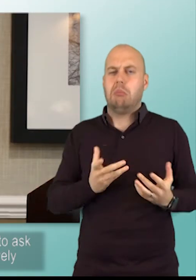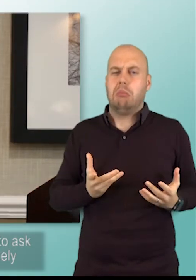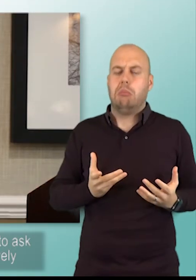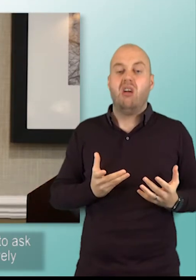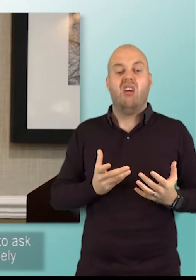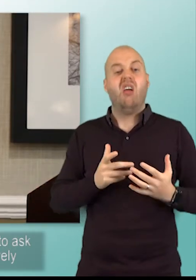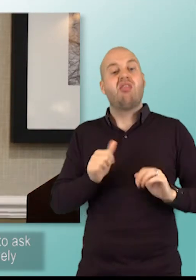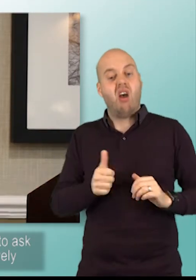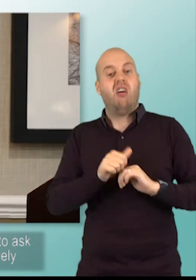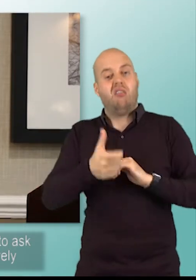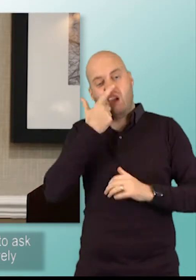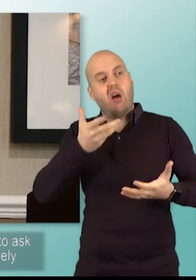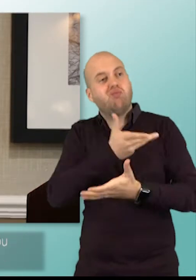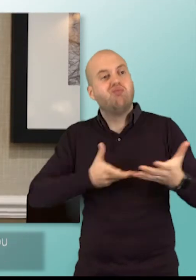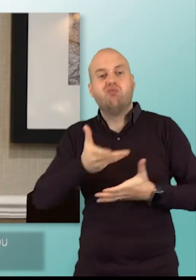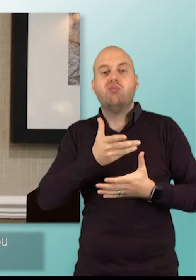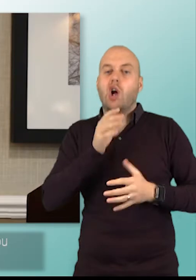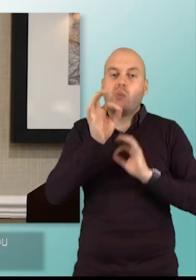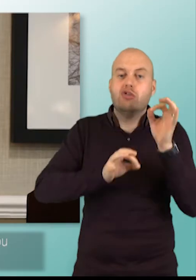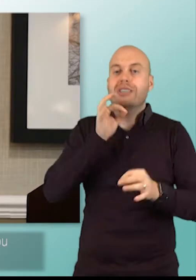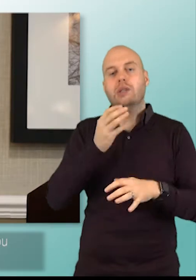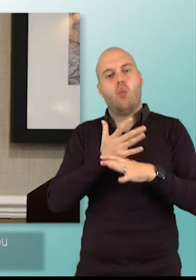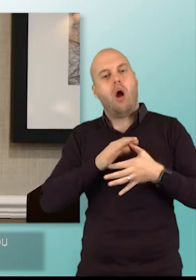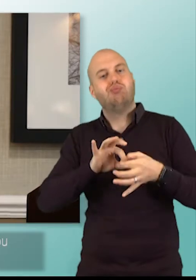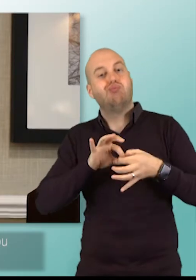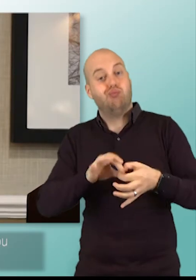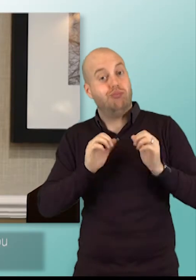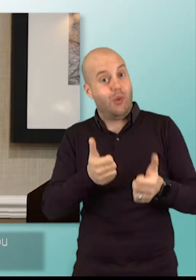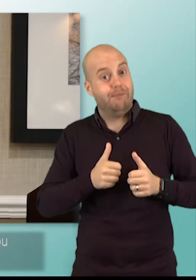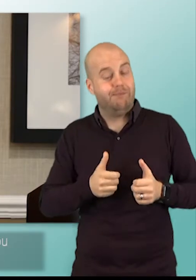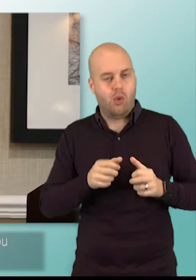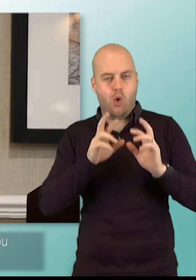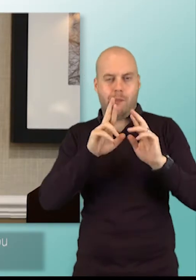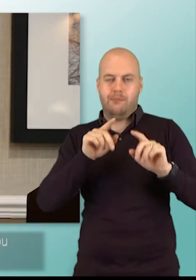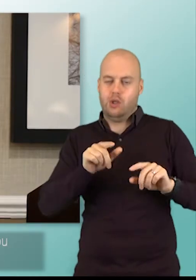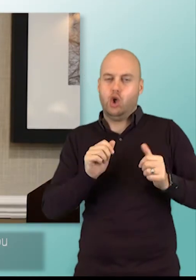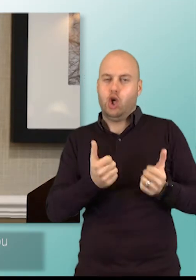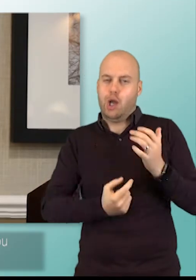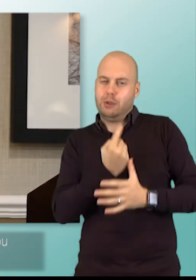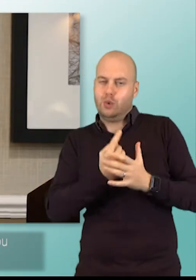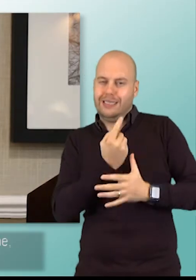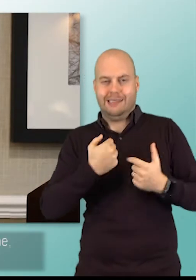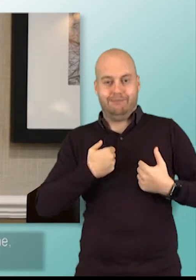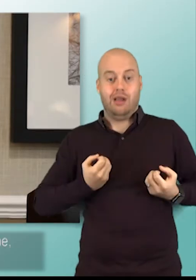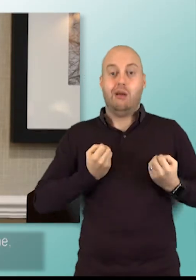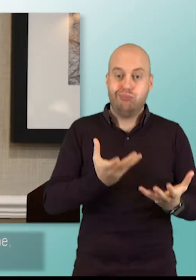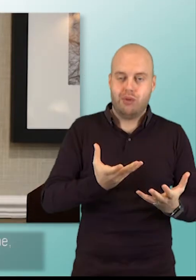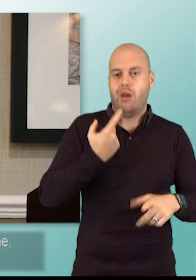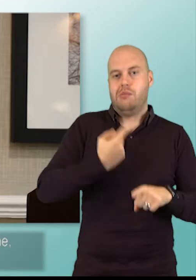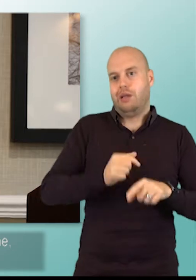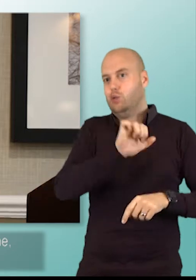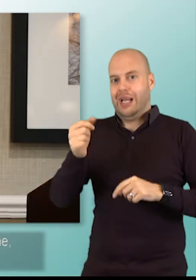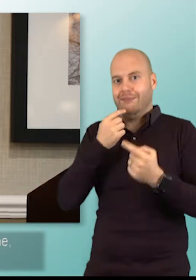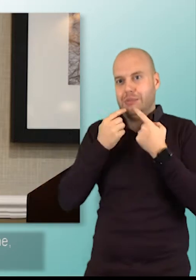work a bit more interactively. So hopefully we'll get a chance to hear from you as well as you to hear from us. So that